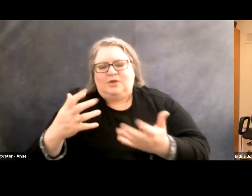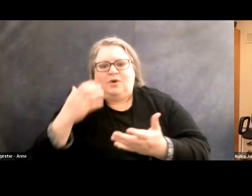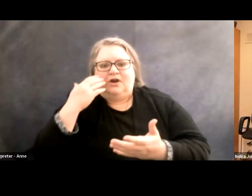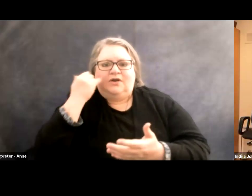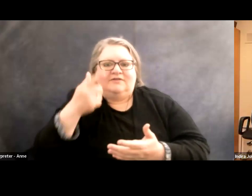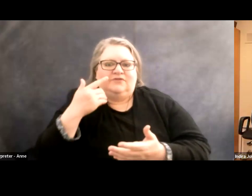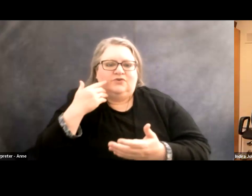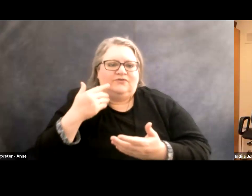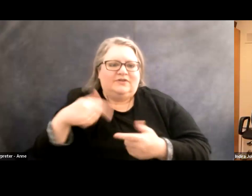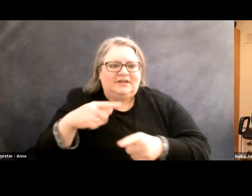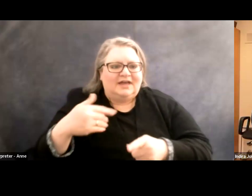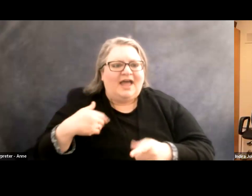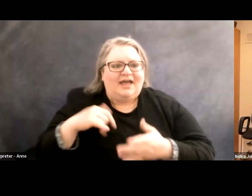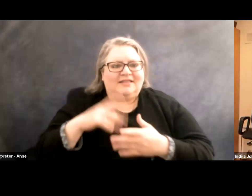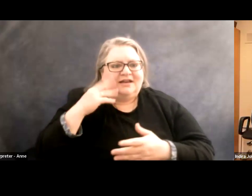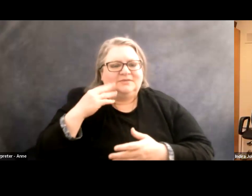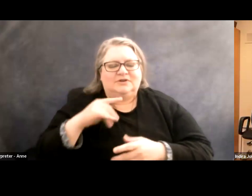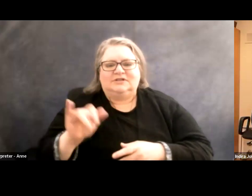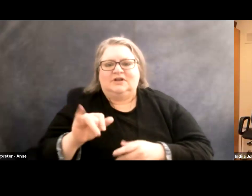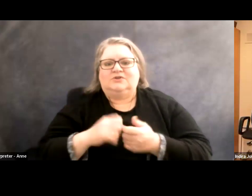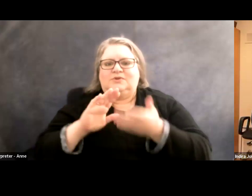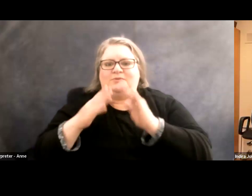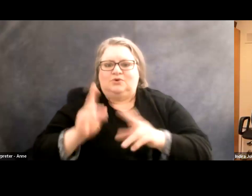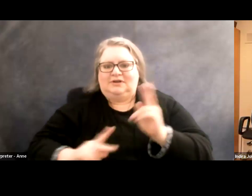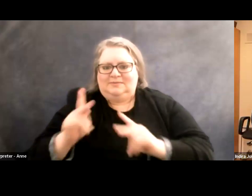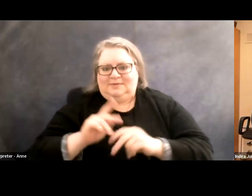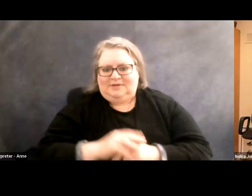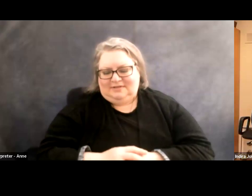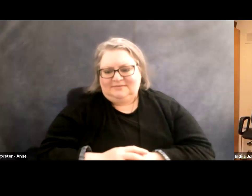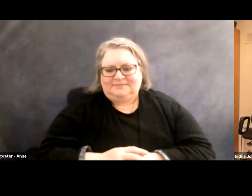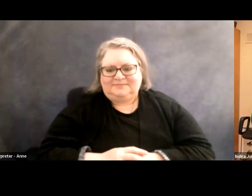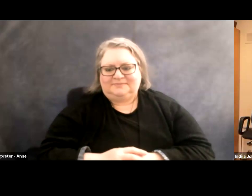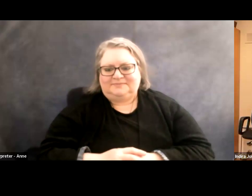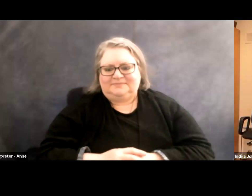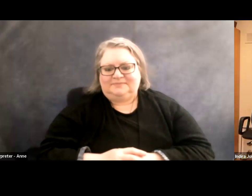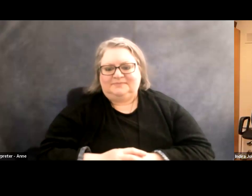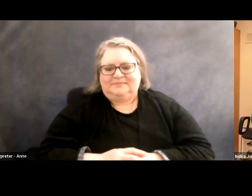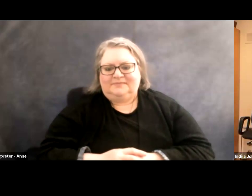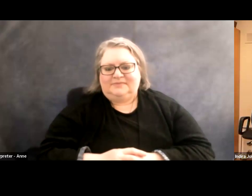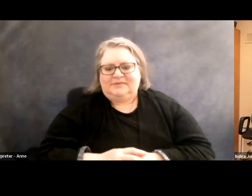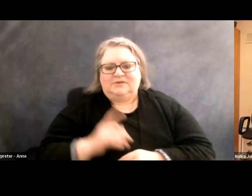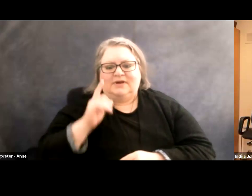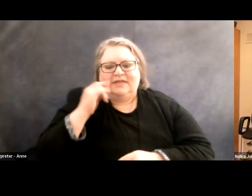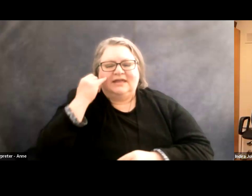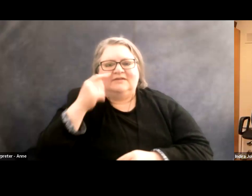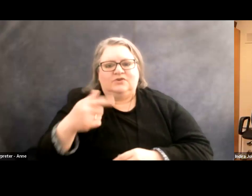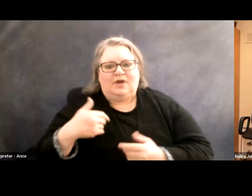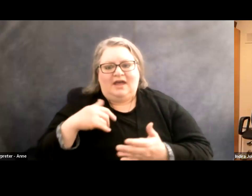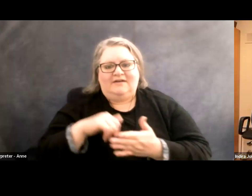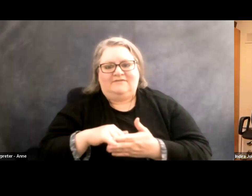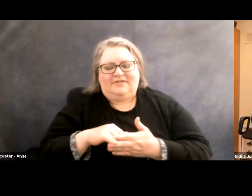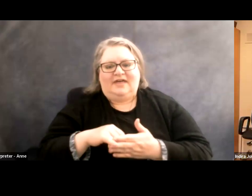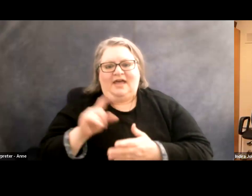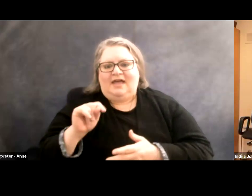you've had that experience. Also with community people. Um, so I think, though, if you have that